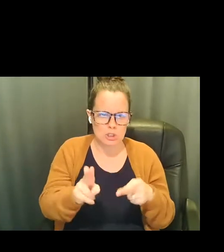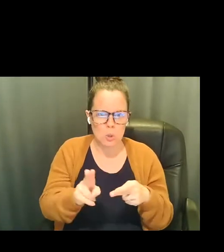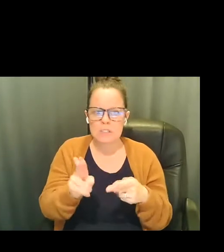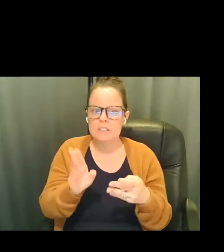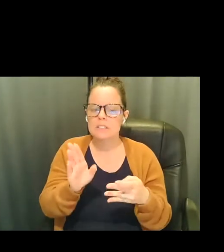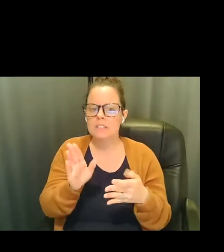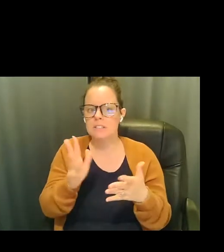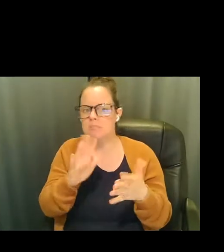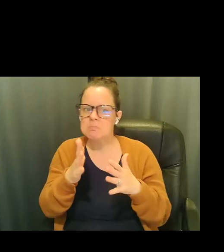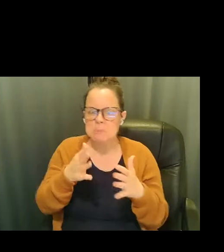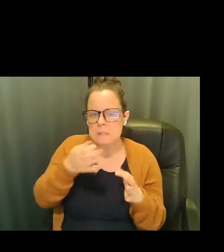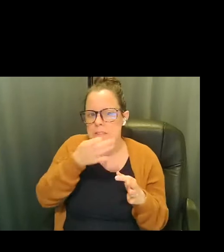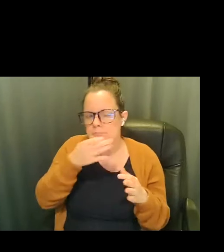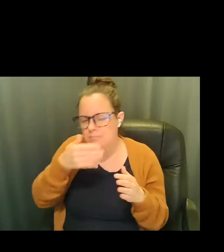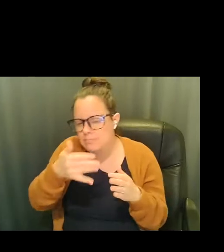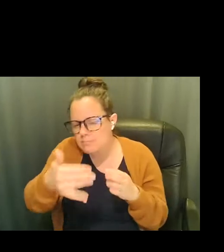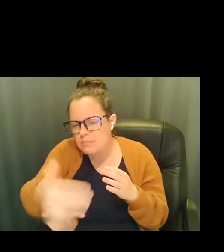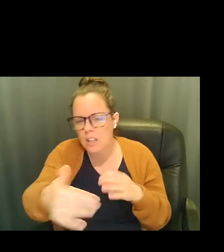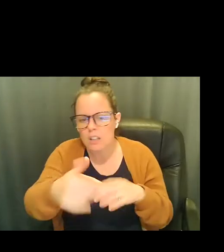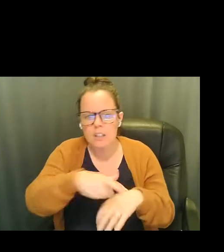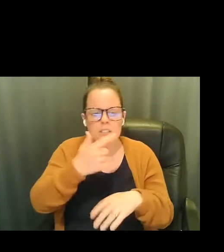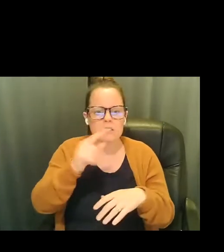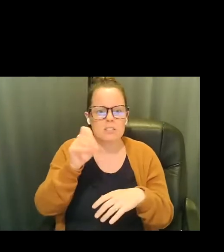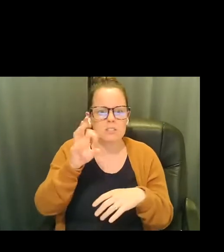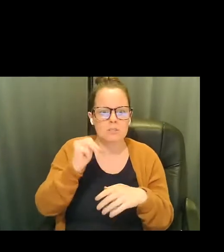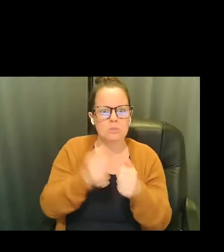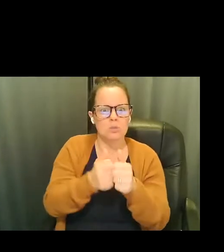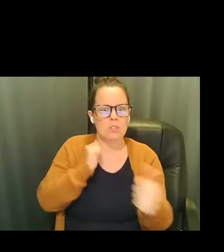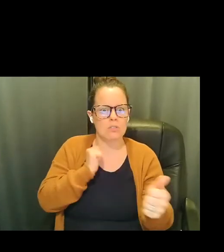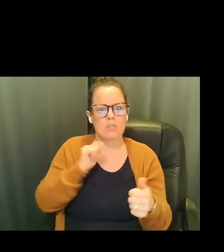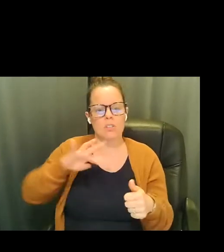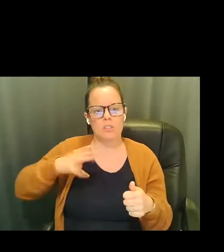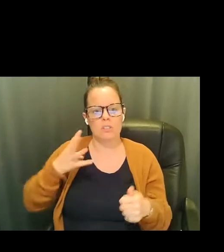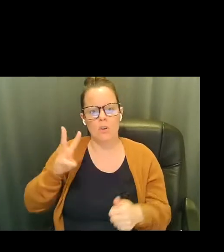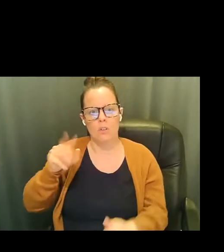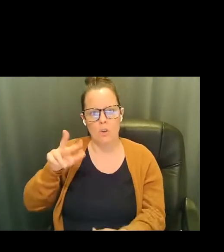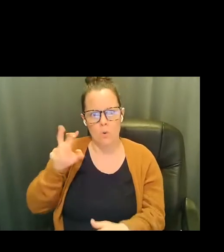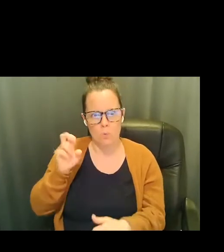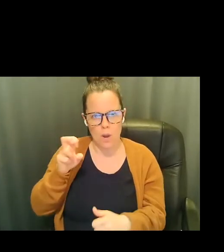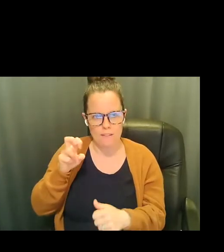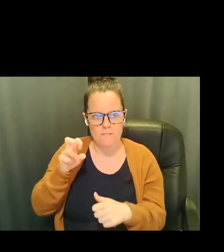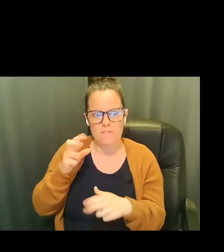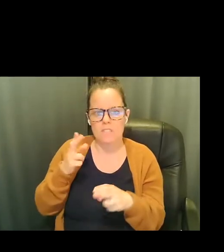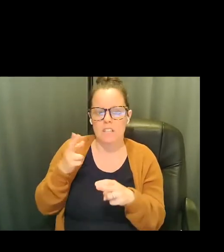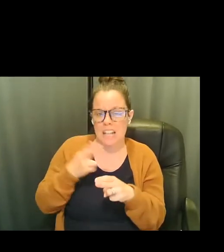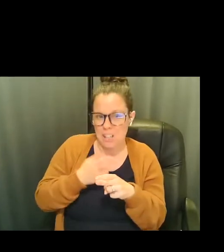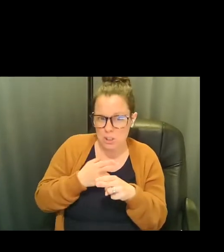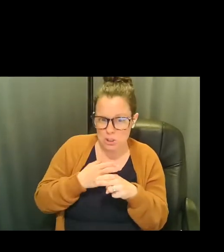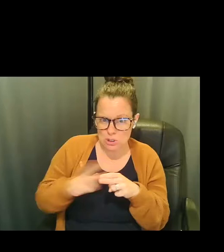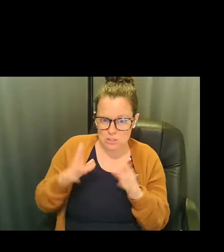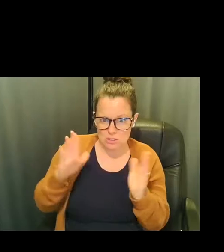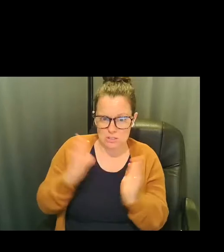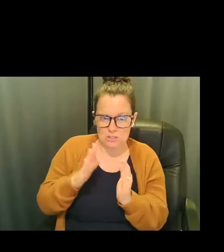terms, I think, to avoid a fourth wave and to shorten the interval to a safe